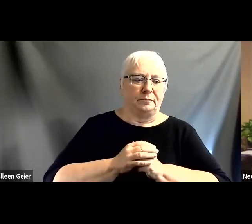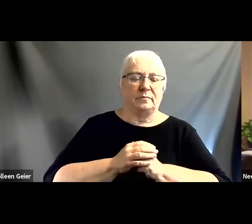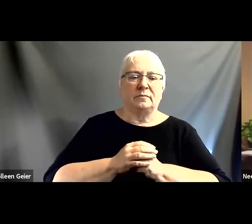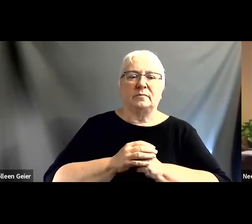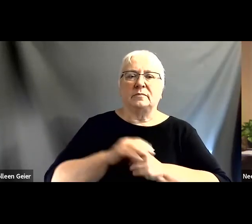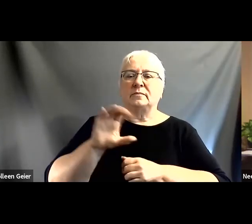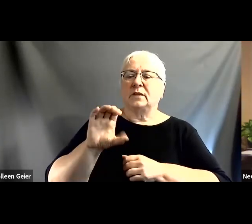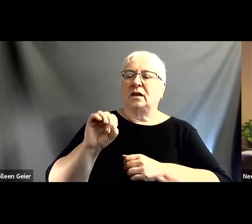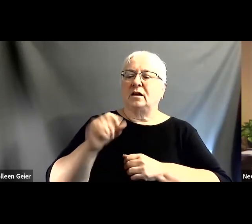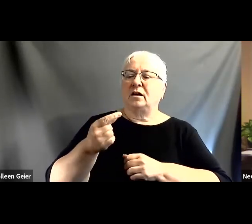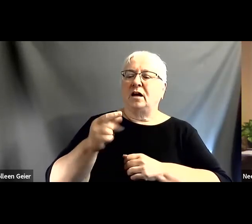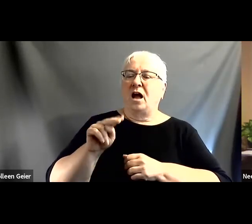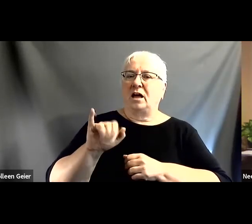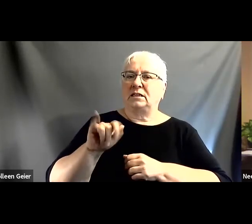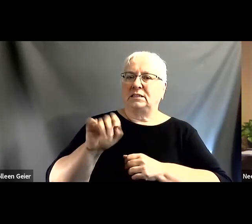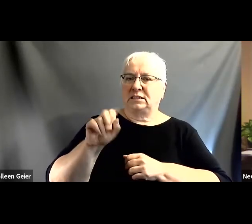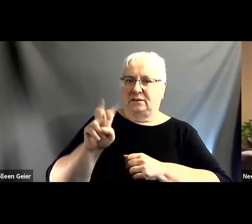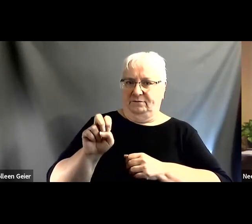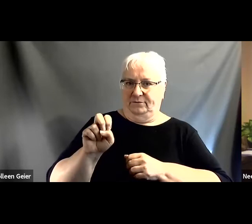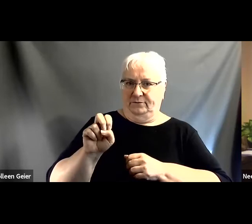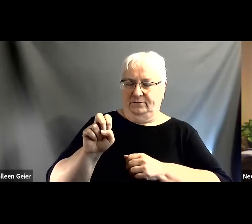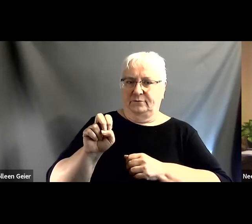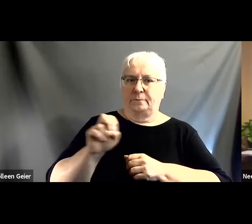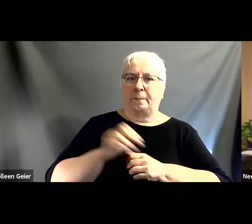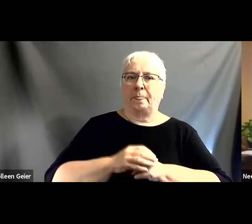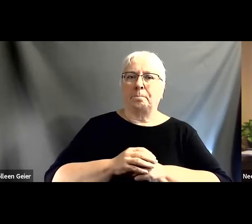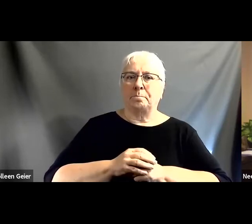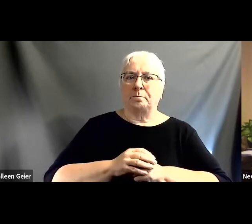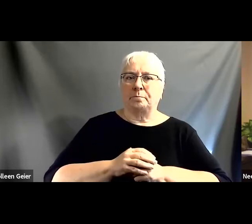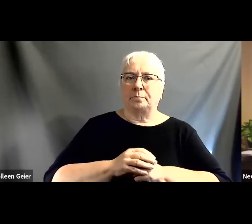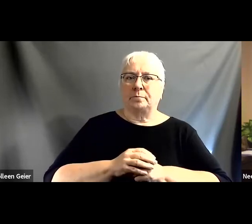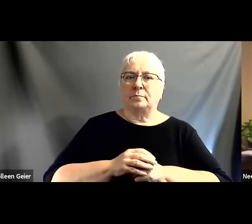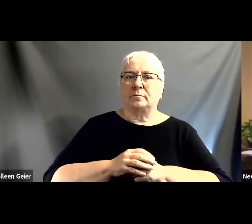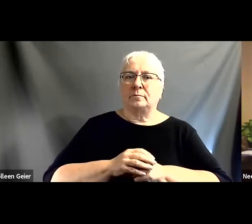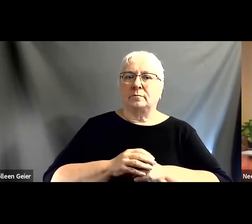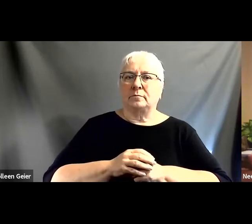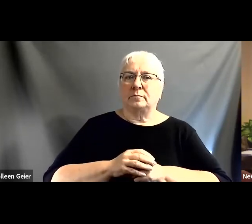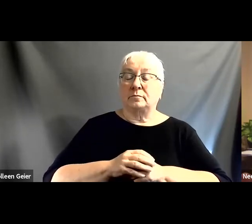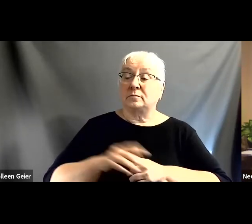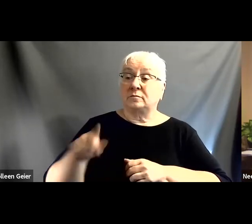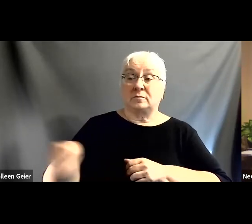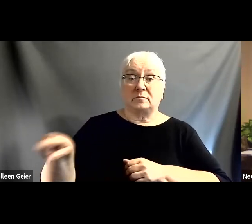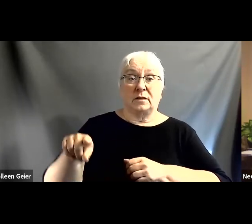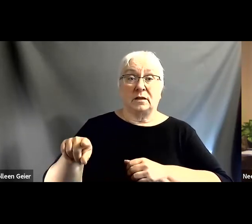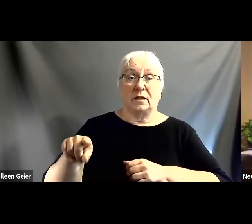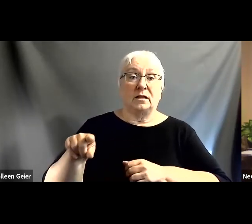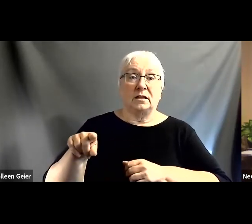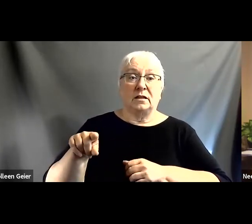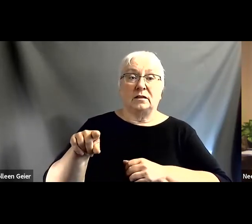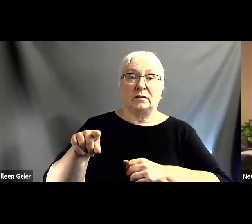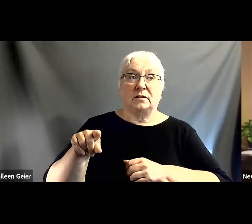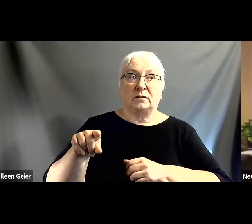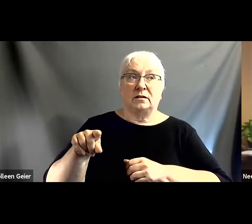that some of these people who have with disabilities is far greater and far